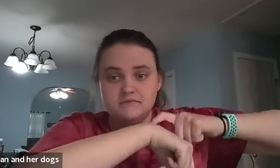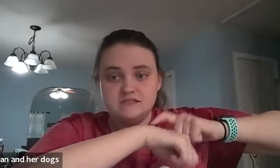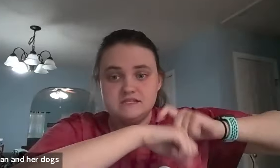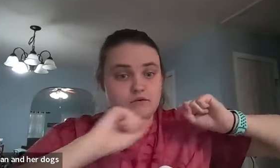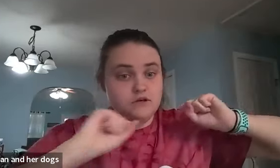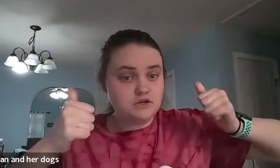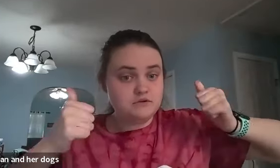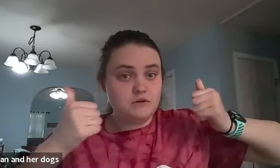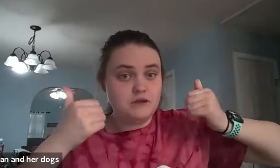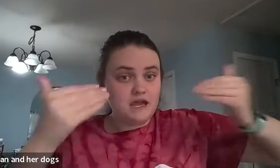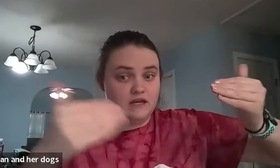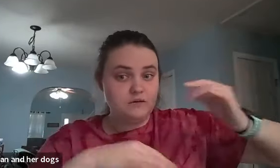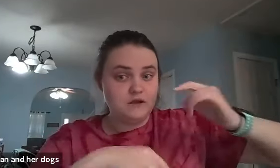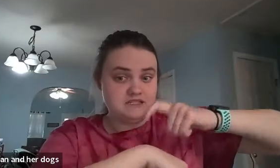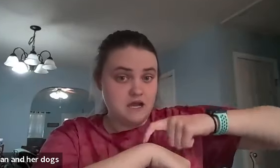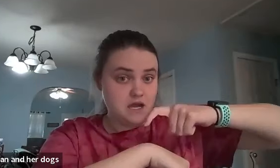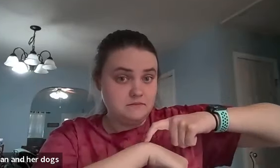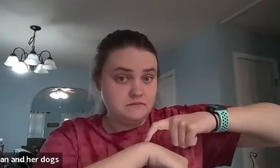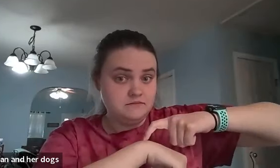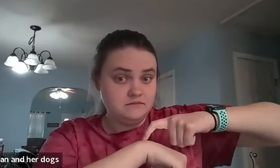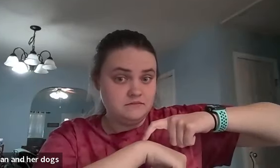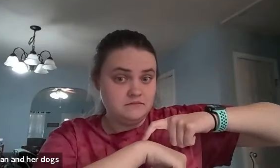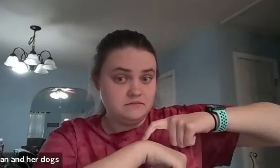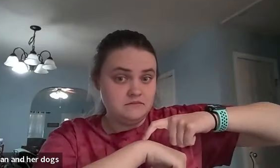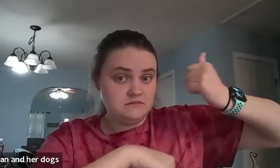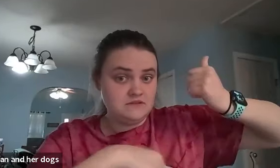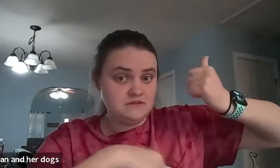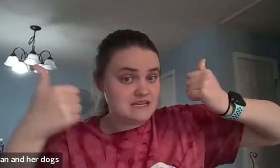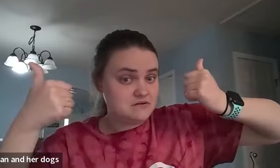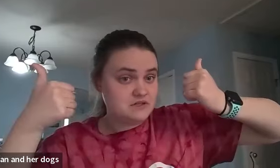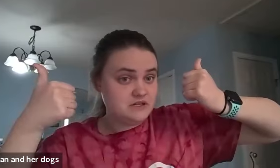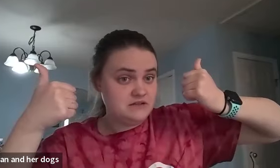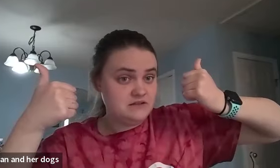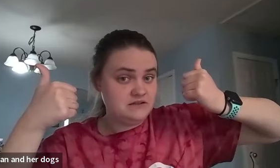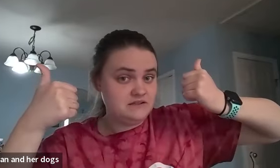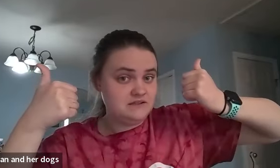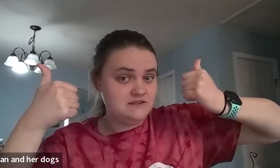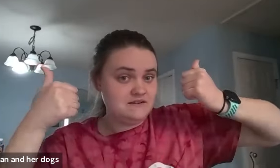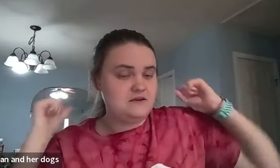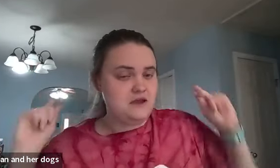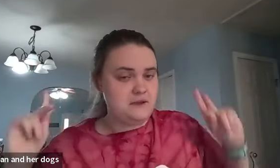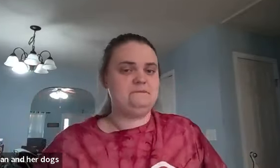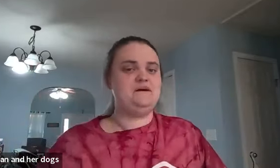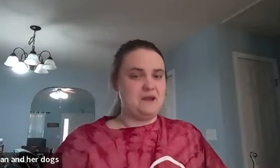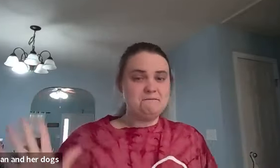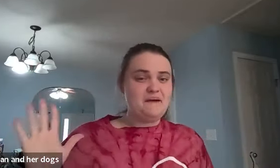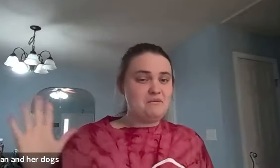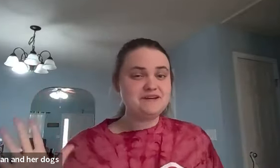Is everyone good with going ahead and going on to time? Does that sound good? Okay. I want to make